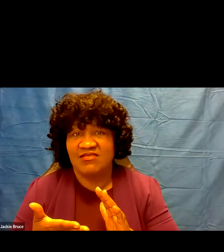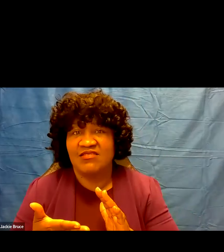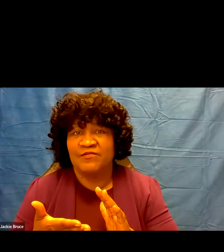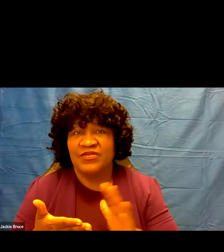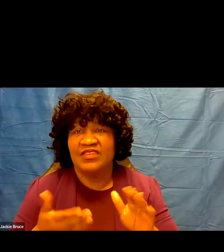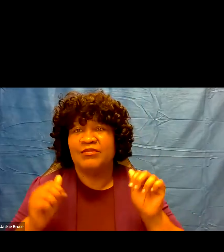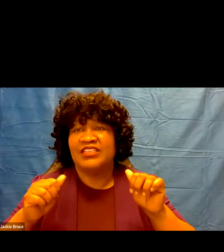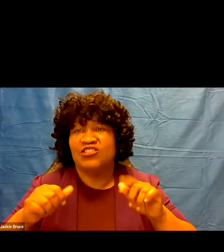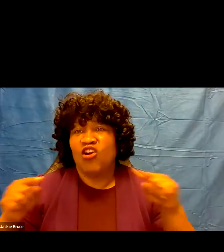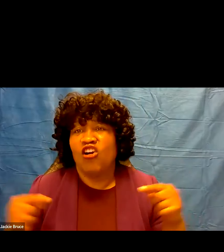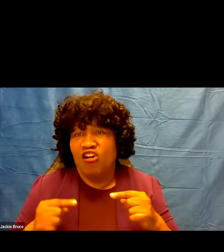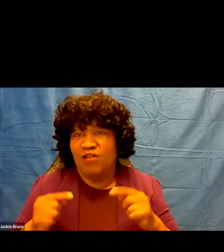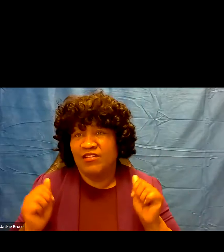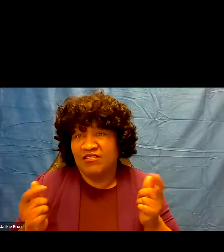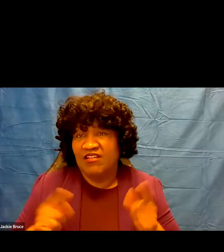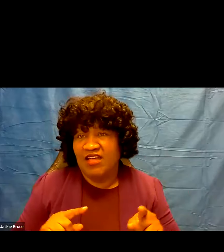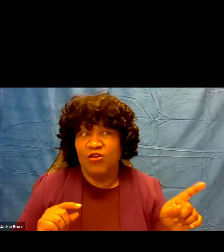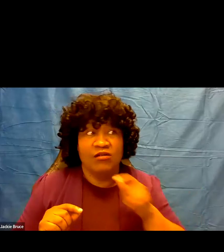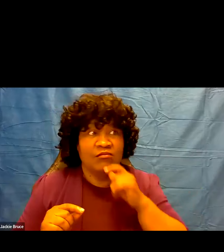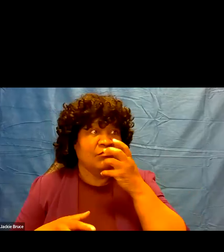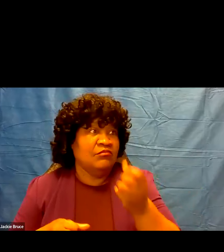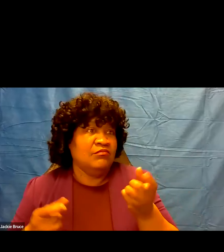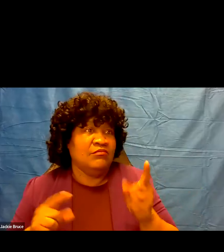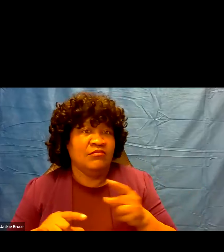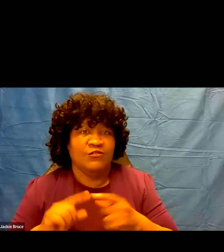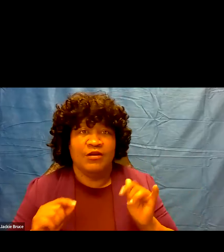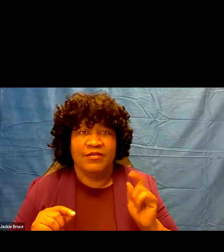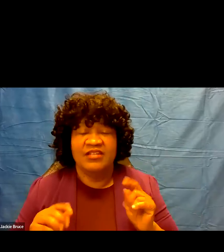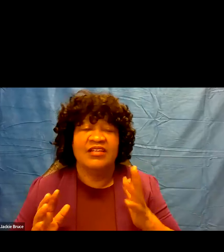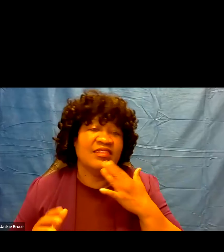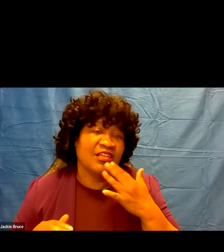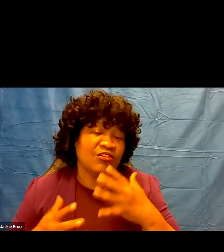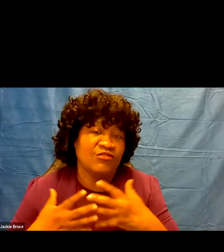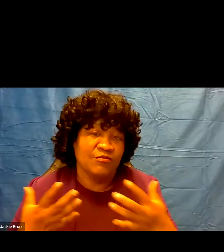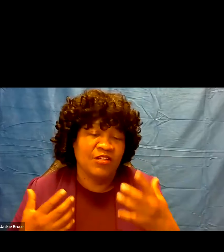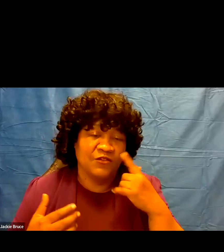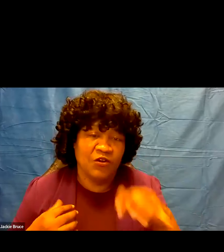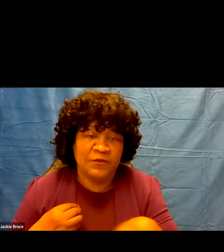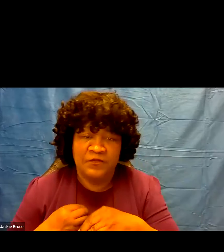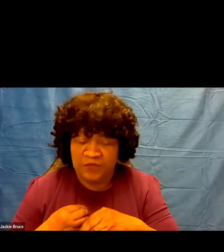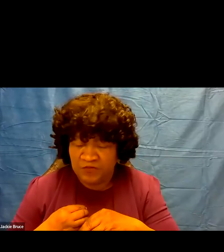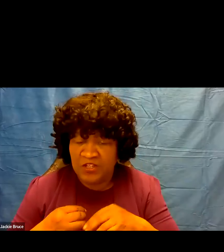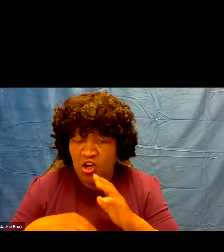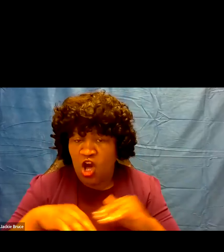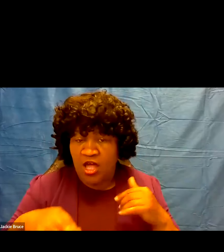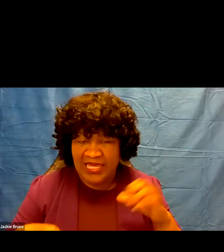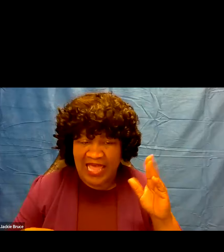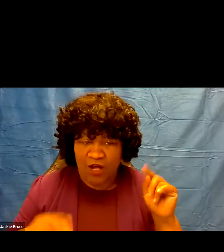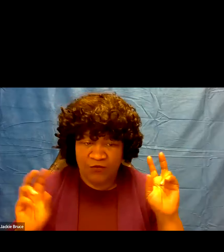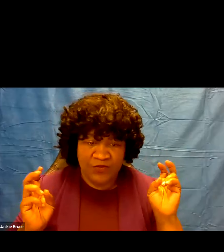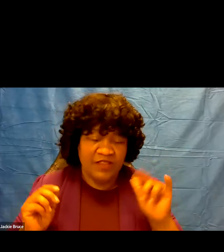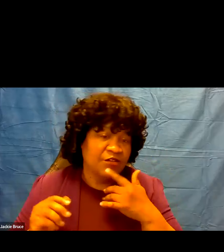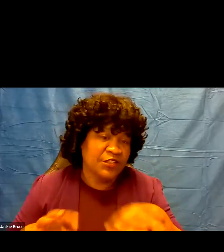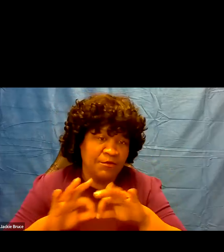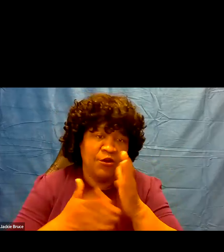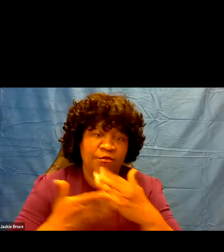the potential harm or mistrust that can arise from that. So thank you for calling that out, Adam, that was an important